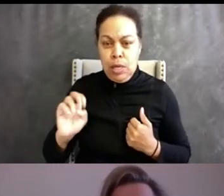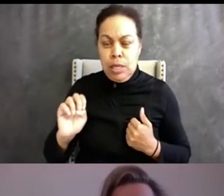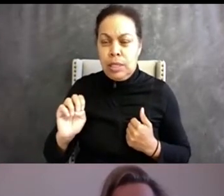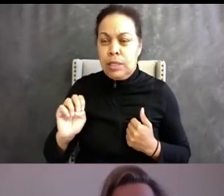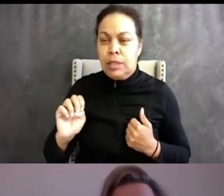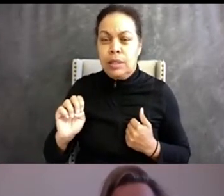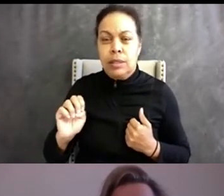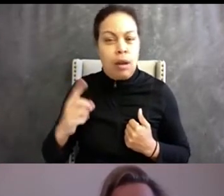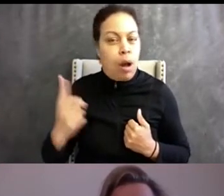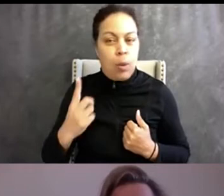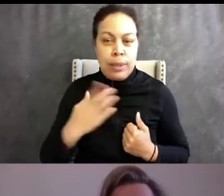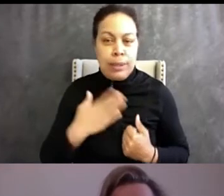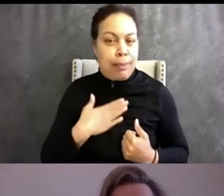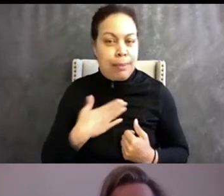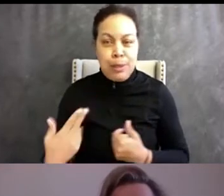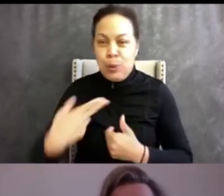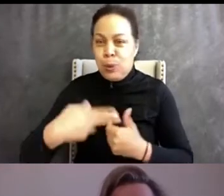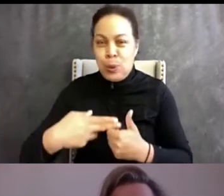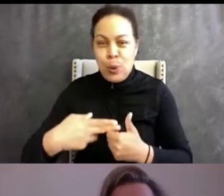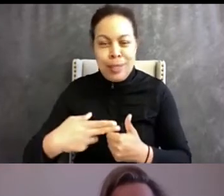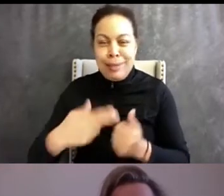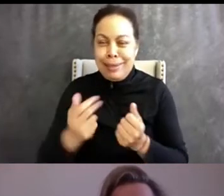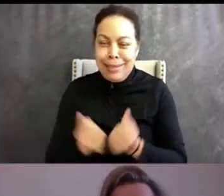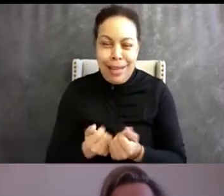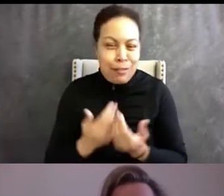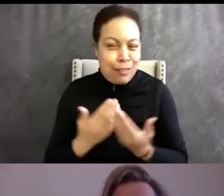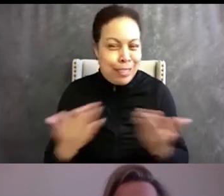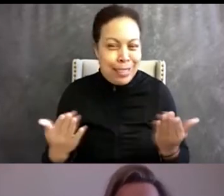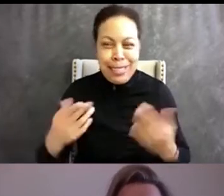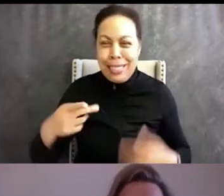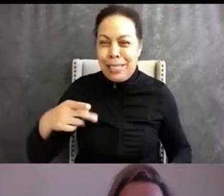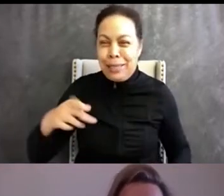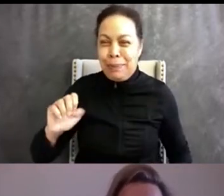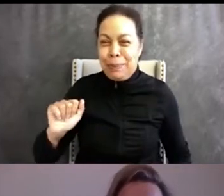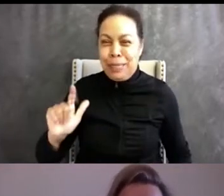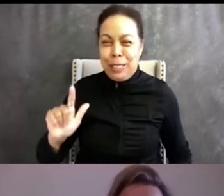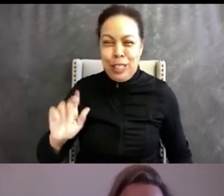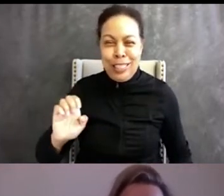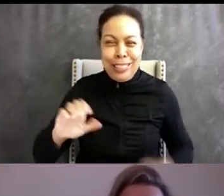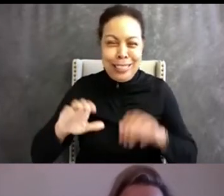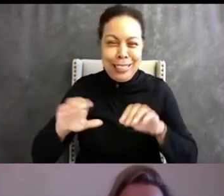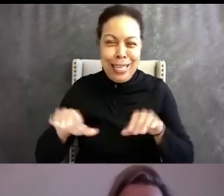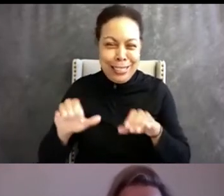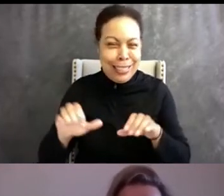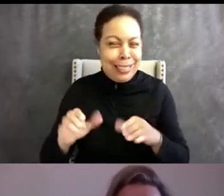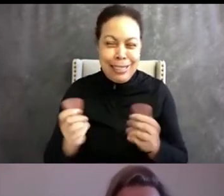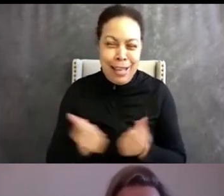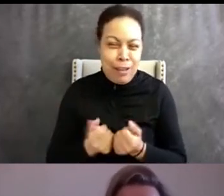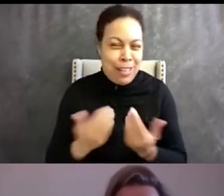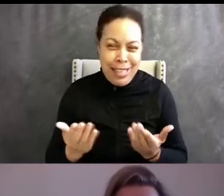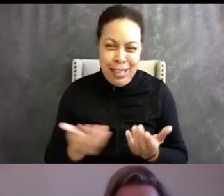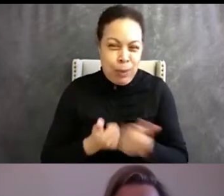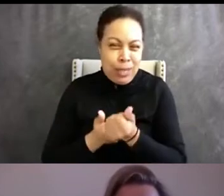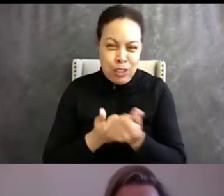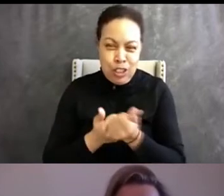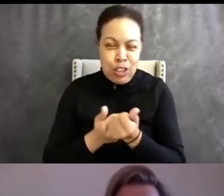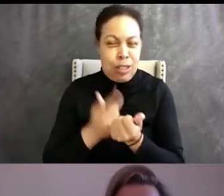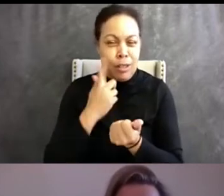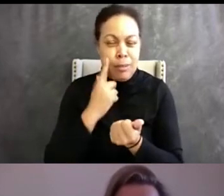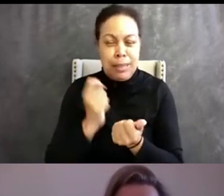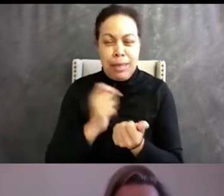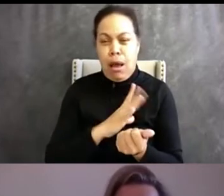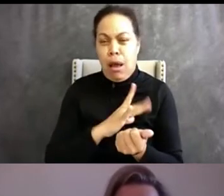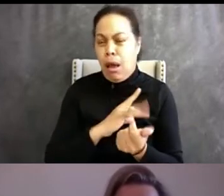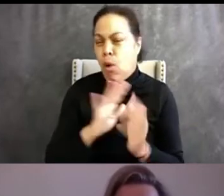always happy to join everything the Peale is doing these days because of the really rich,